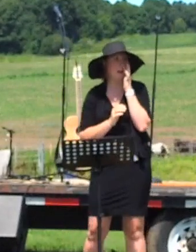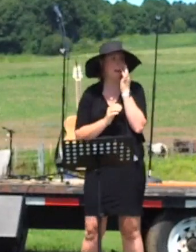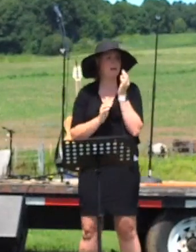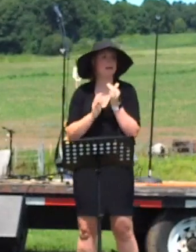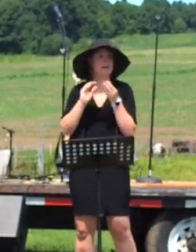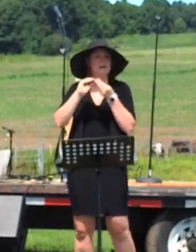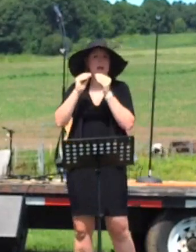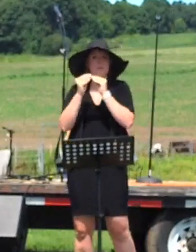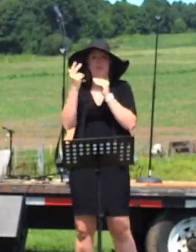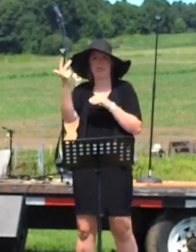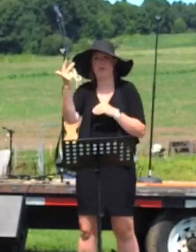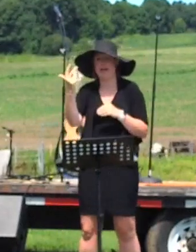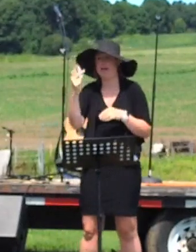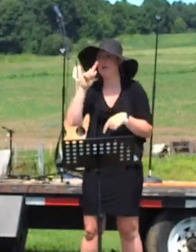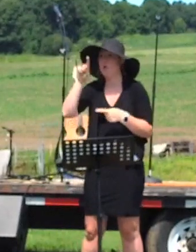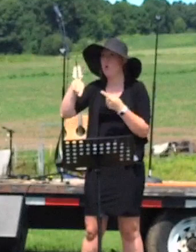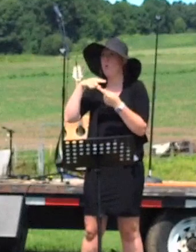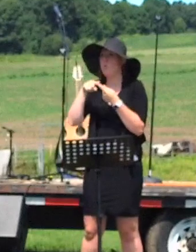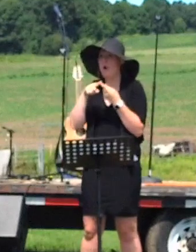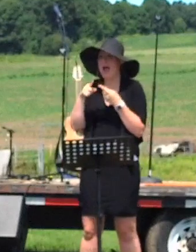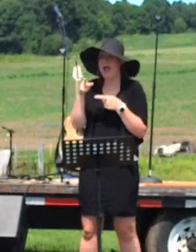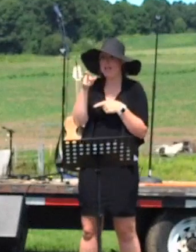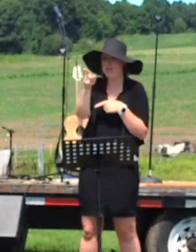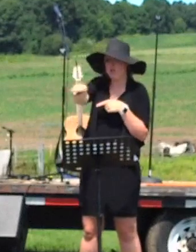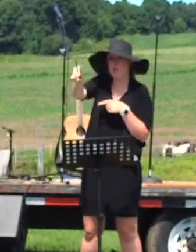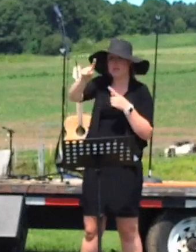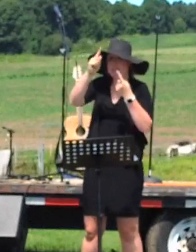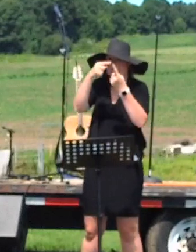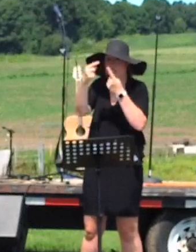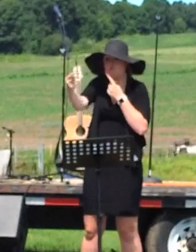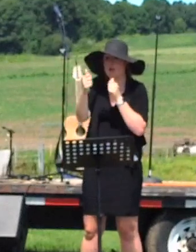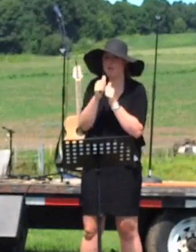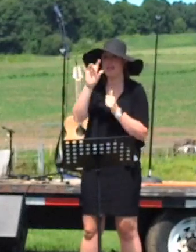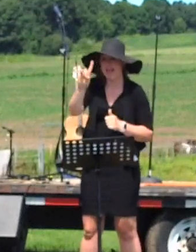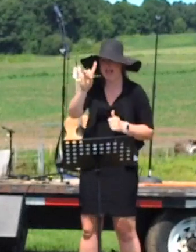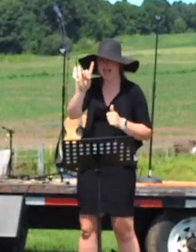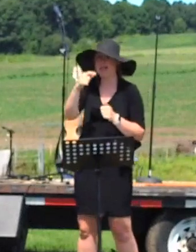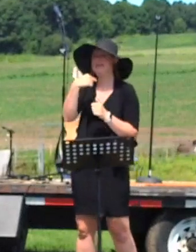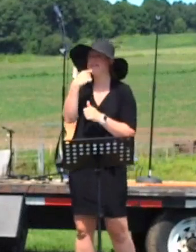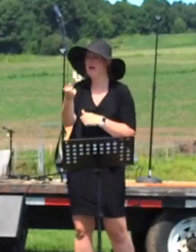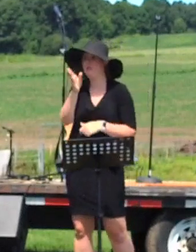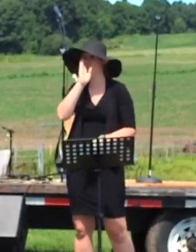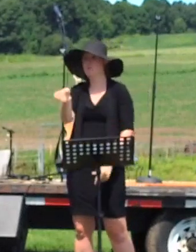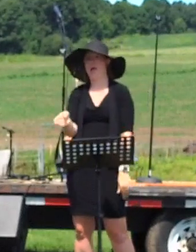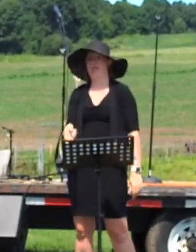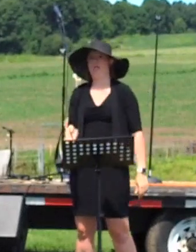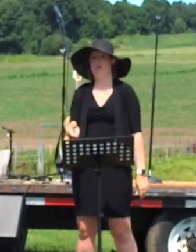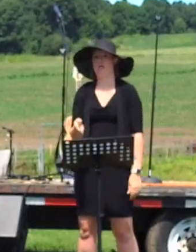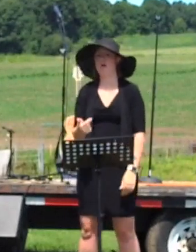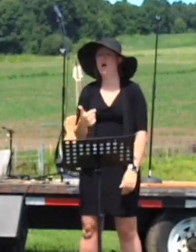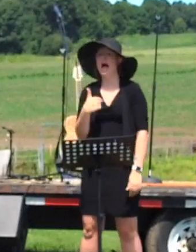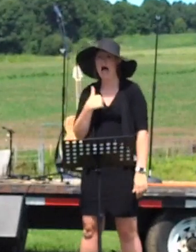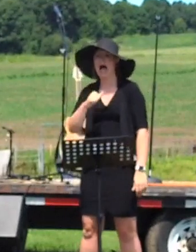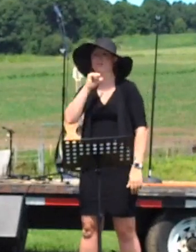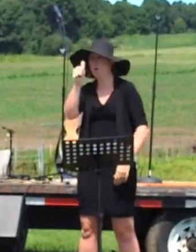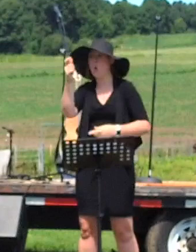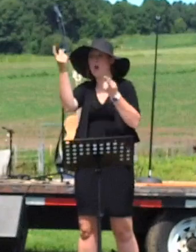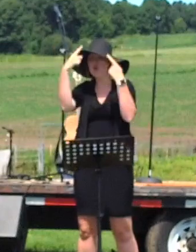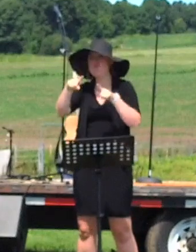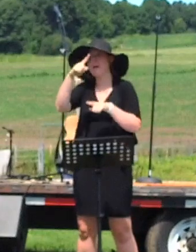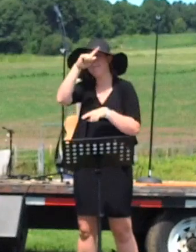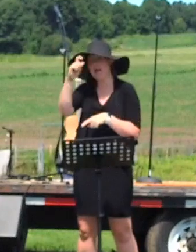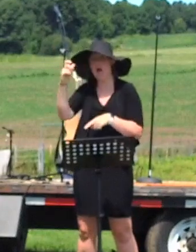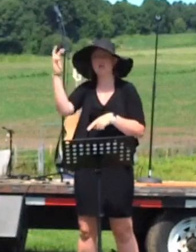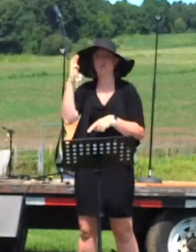Number three. When you don't agree with an eight, talk to them straight about why. Tell them why you don't agree with